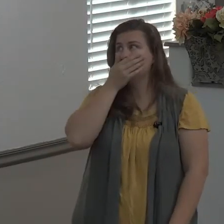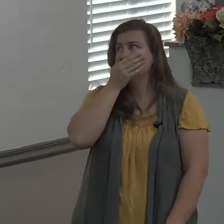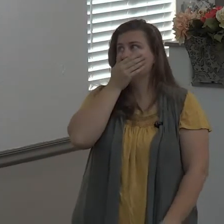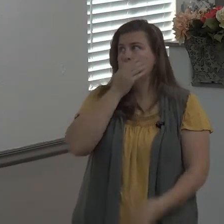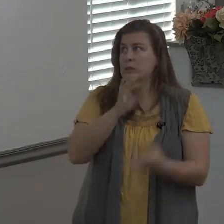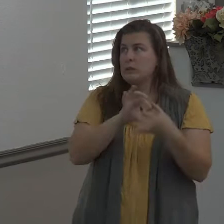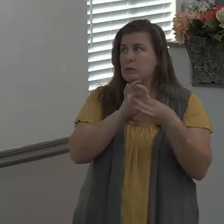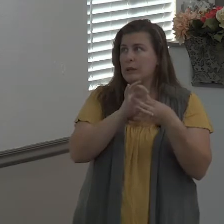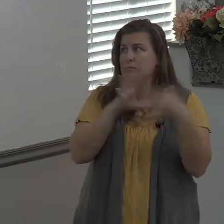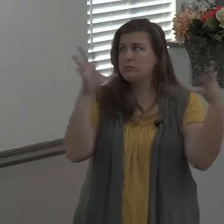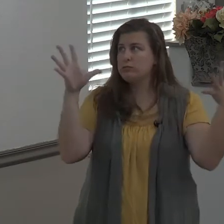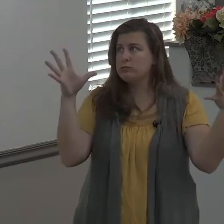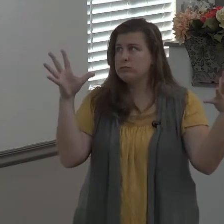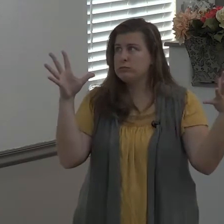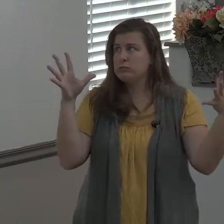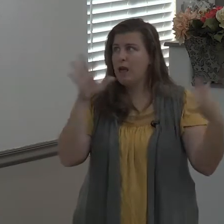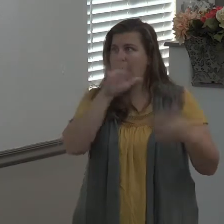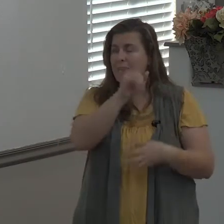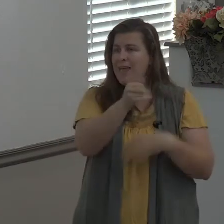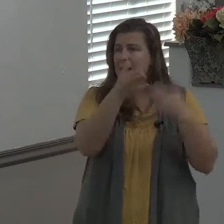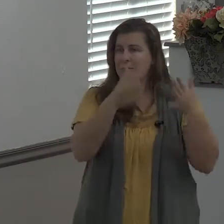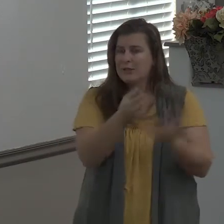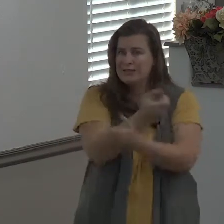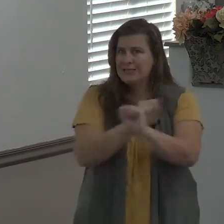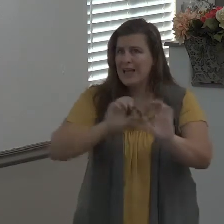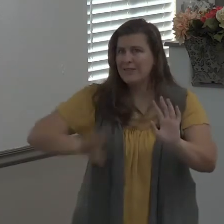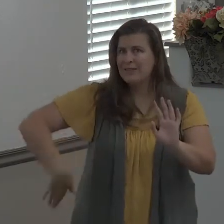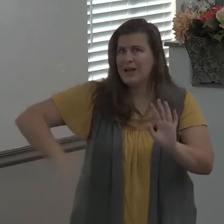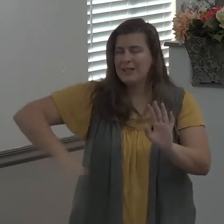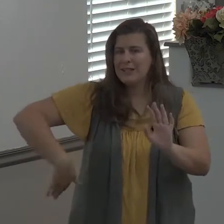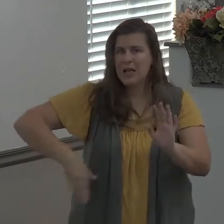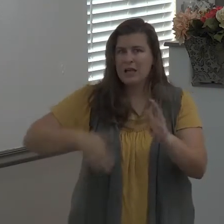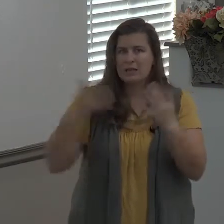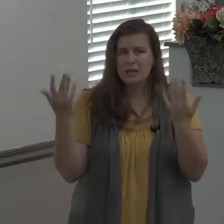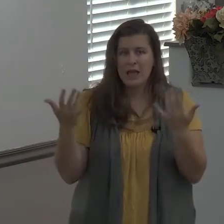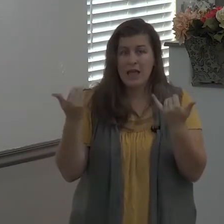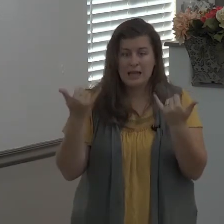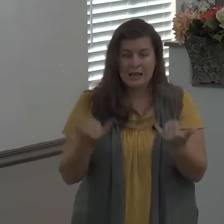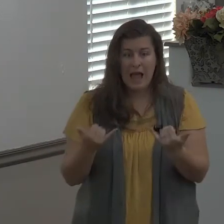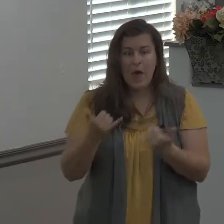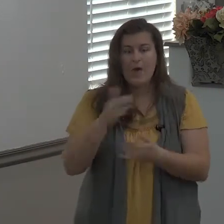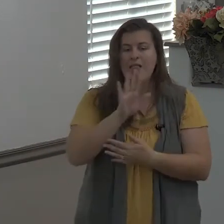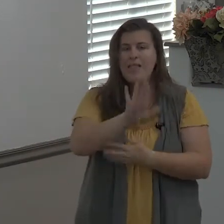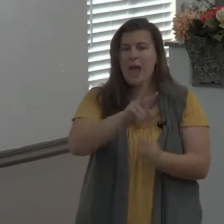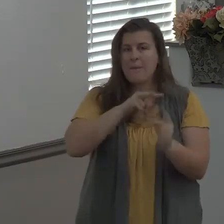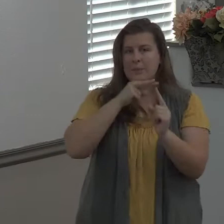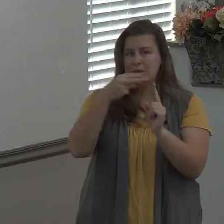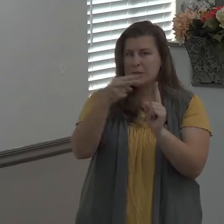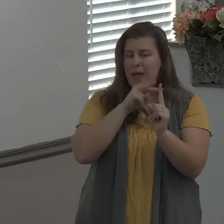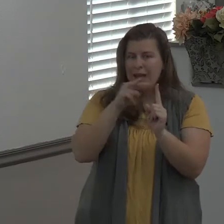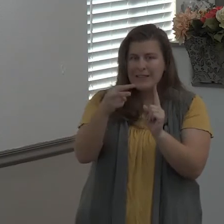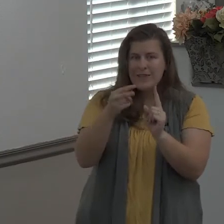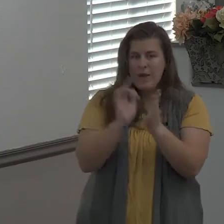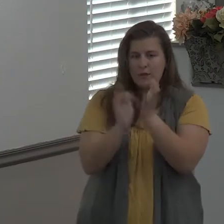And then all of a sudden, we realize later after the relationship's gone, they're going to hell.